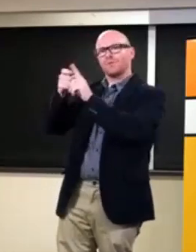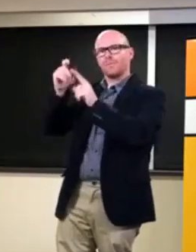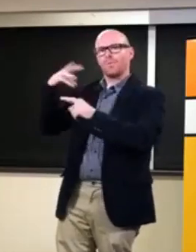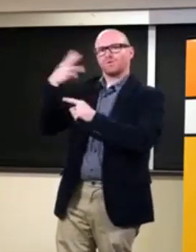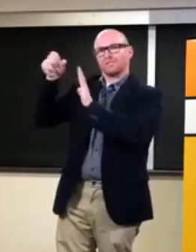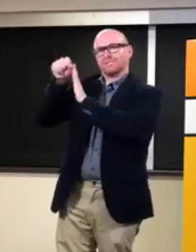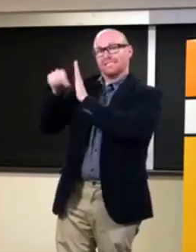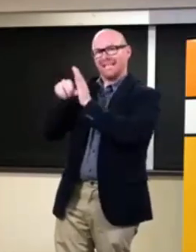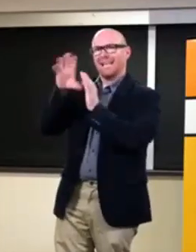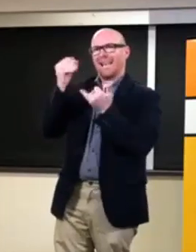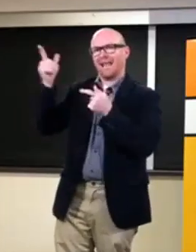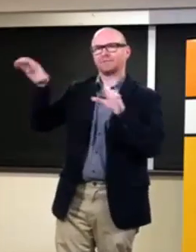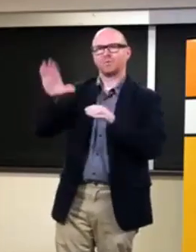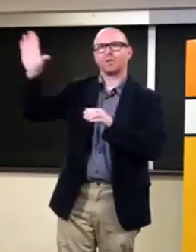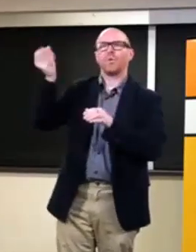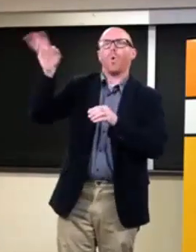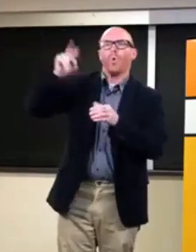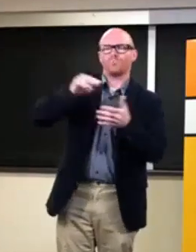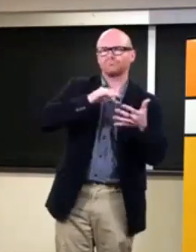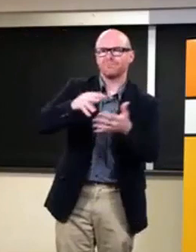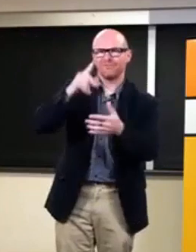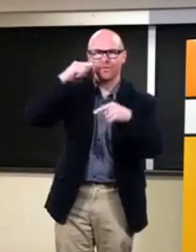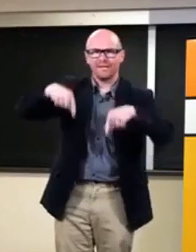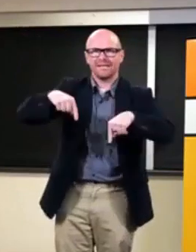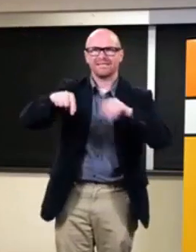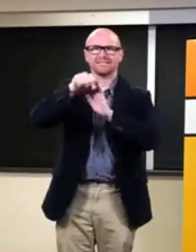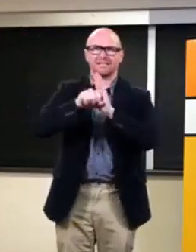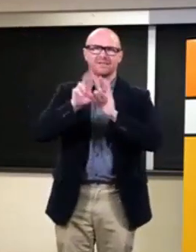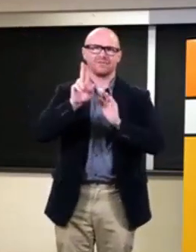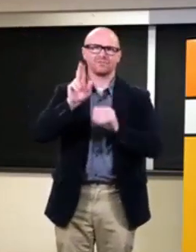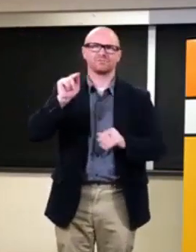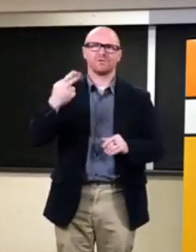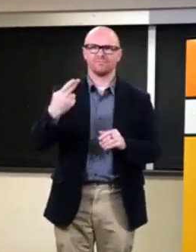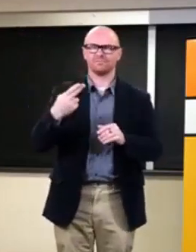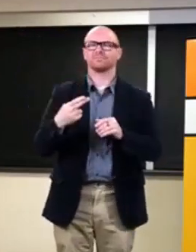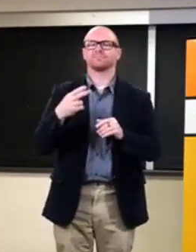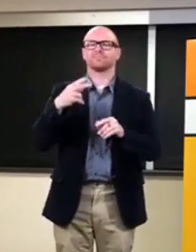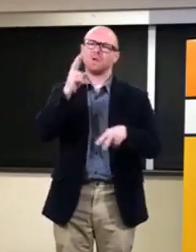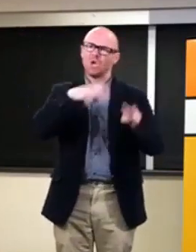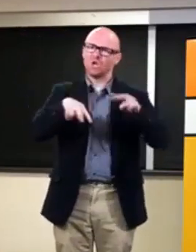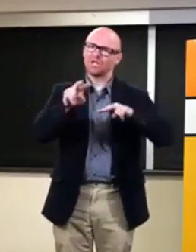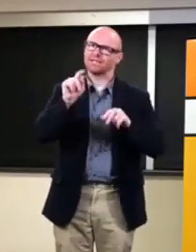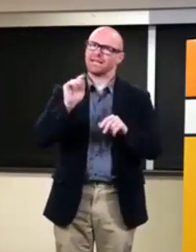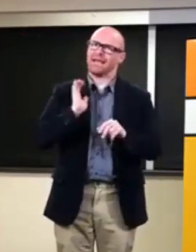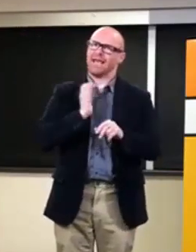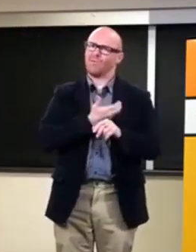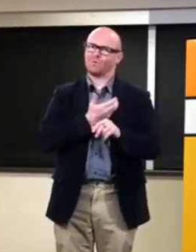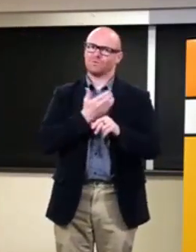Utah in terms of our planning and how we think that this outbreak is going in the state of Utah.